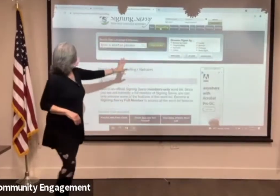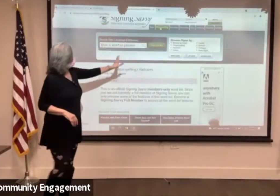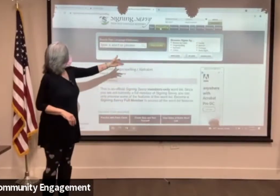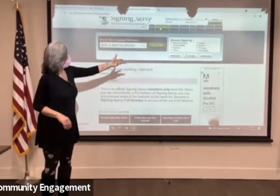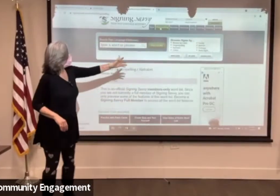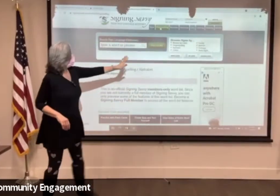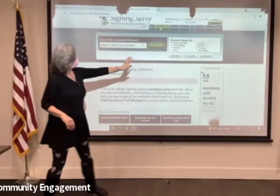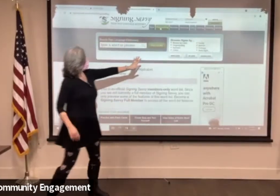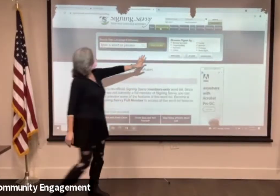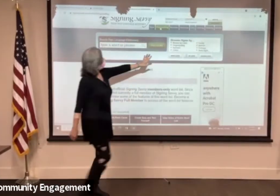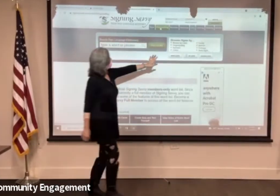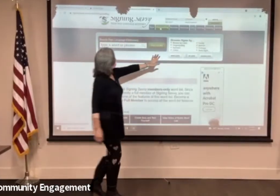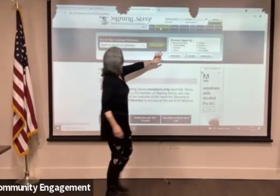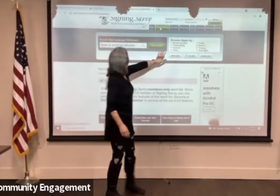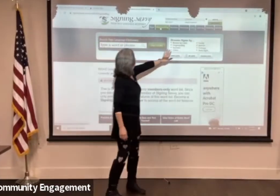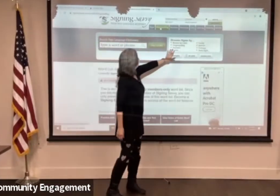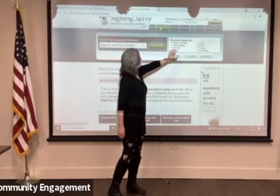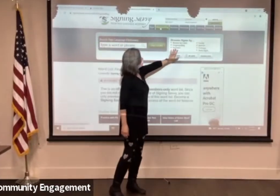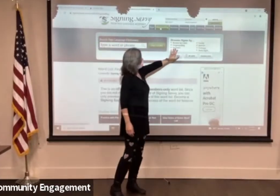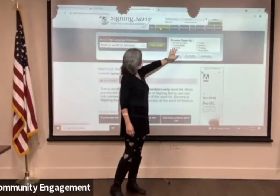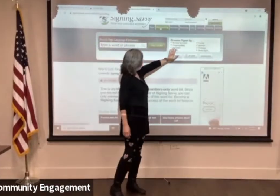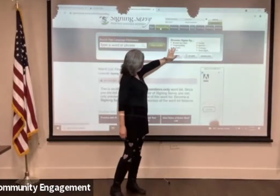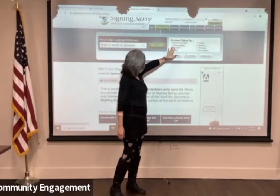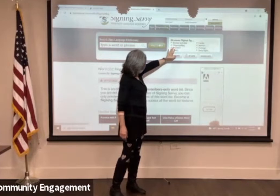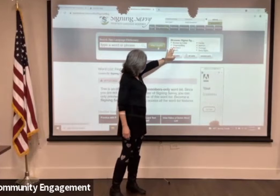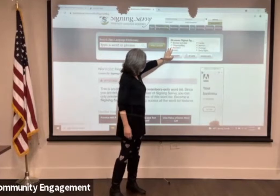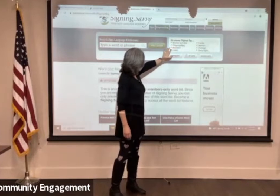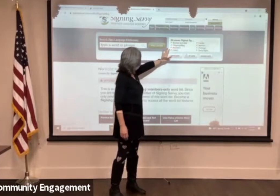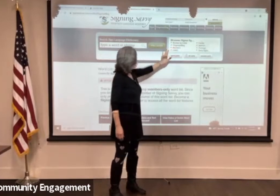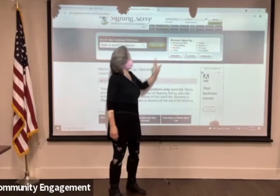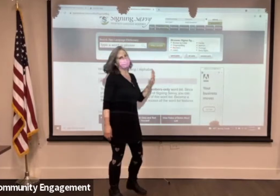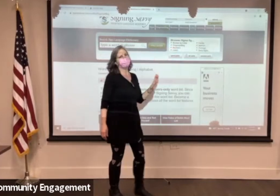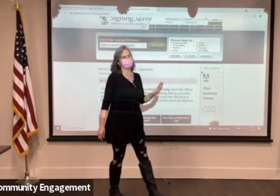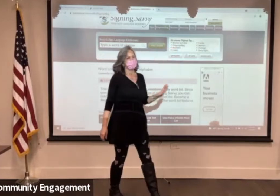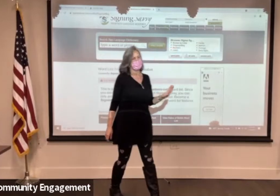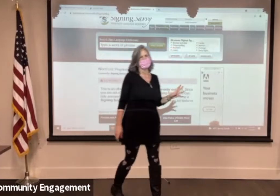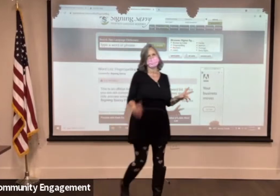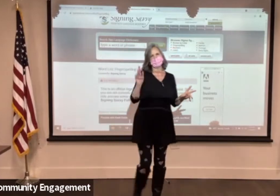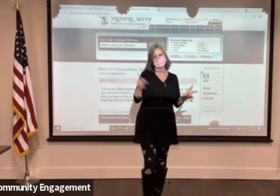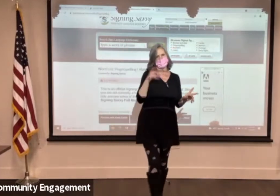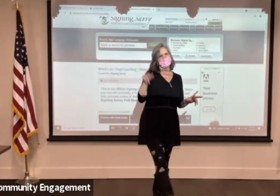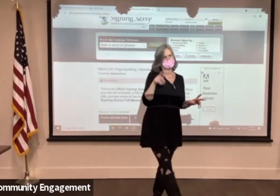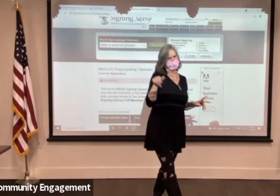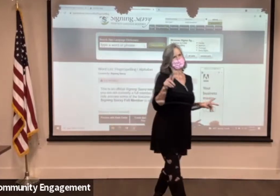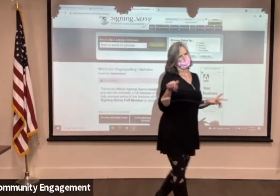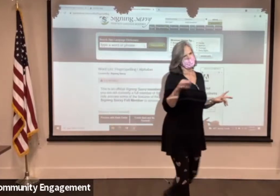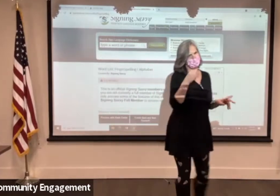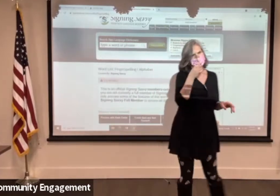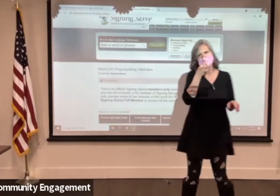the categories, I guess now they limit to just a purchase. Now this is a little more expensive because this is a yearly subscription.